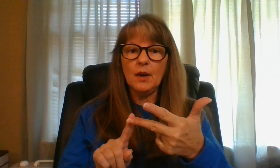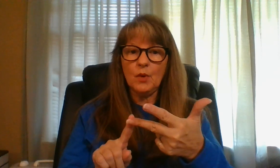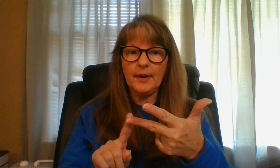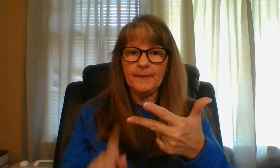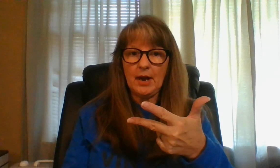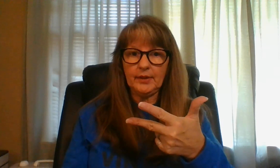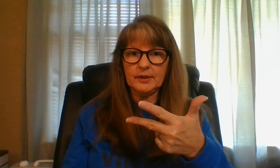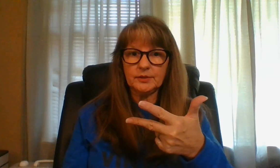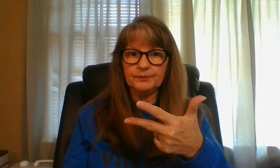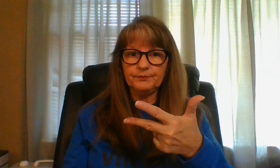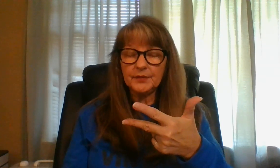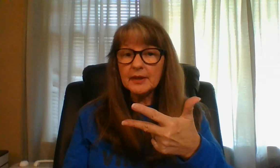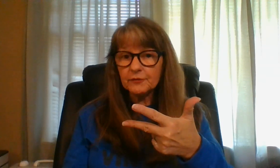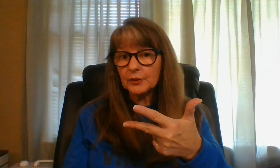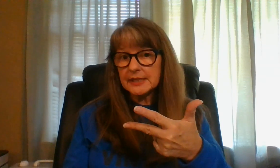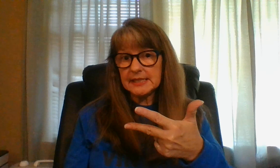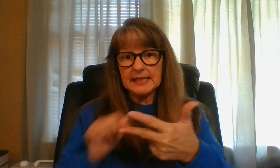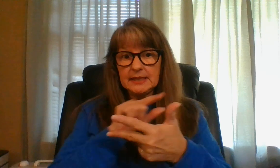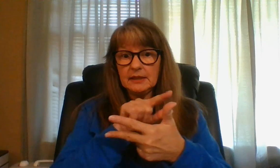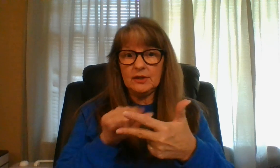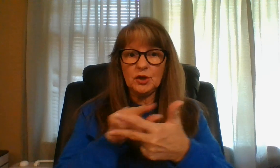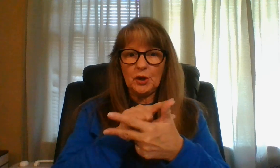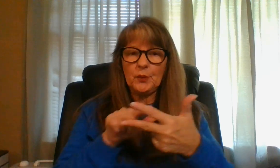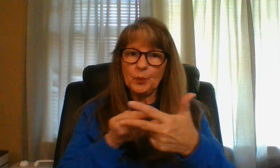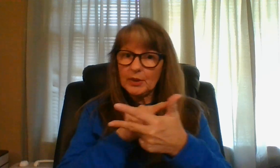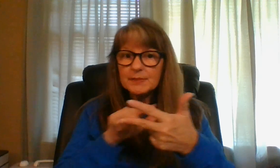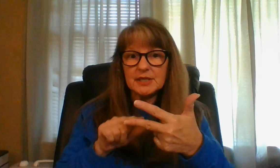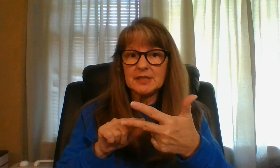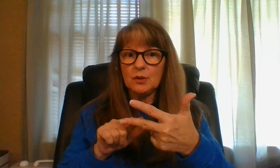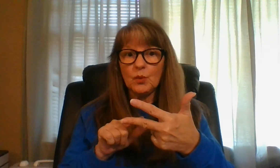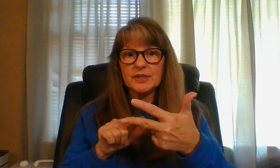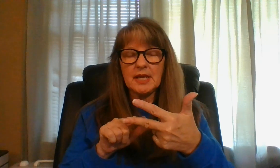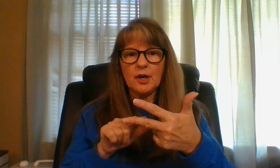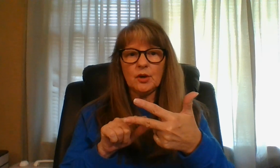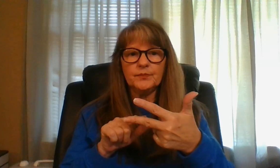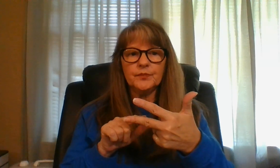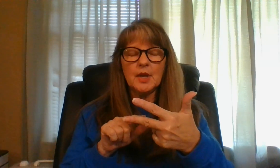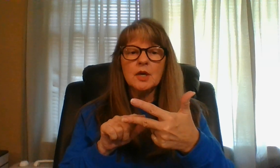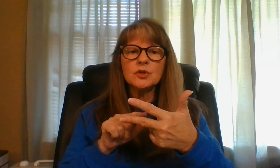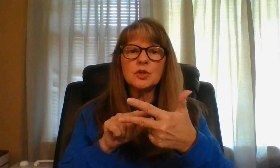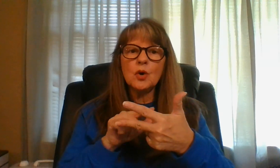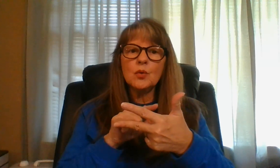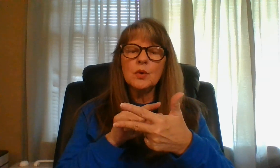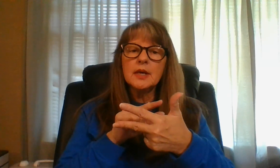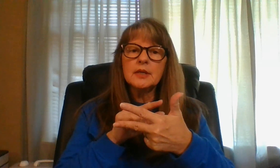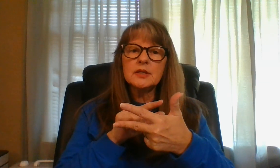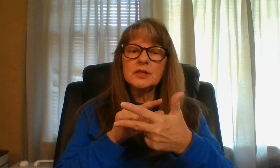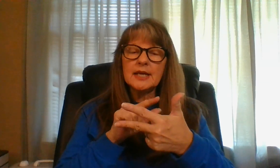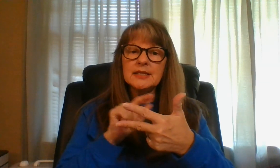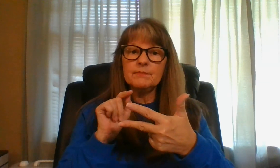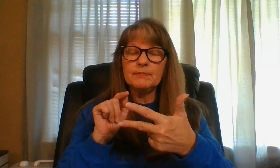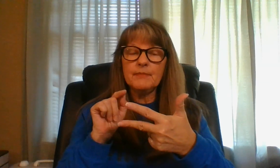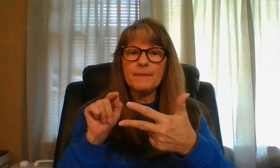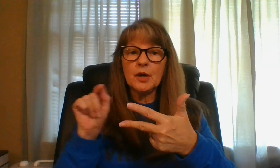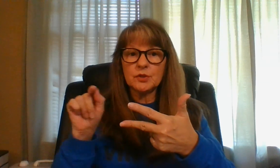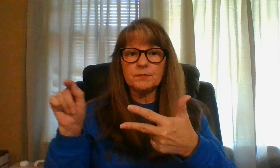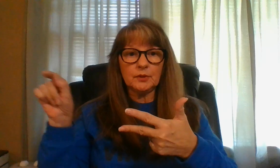what about it? If there is any, what's missing? What's there? So, since I said my boss's birthday